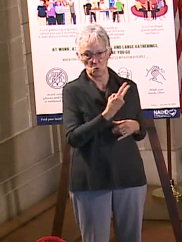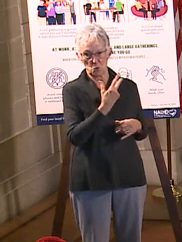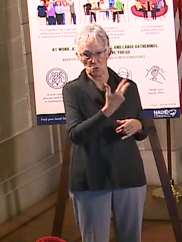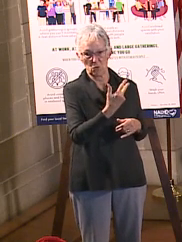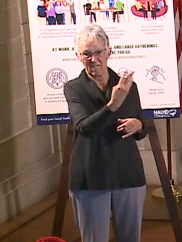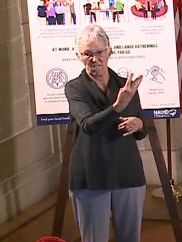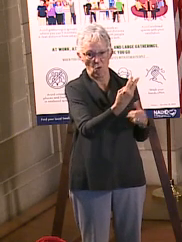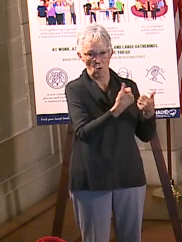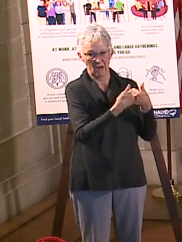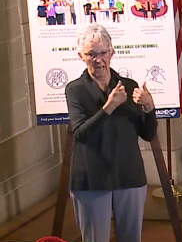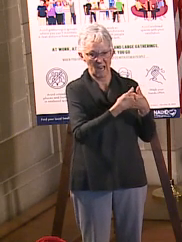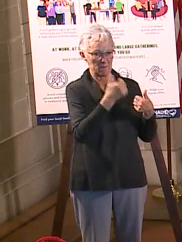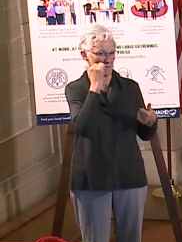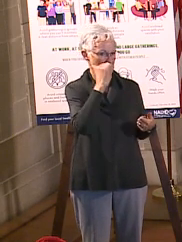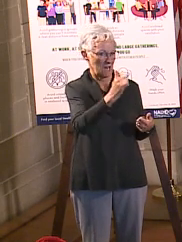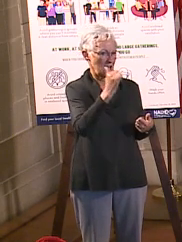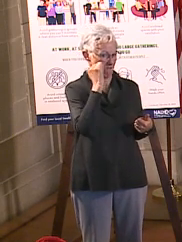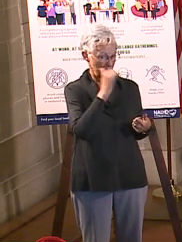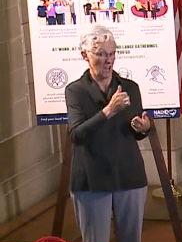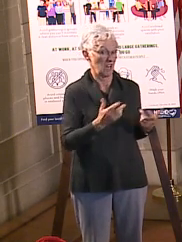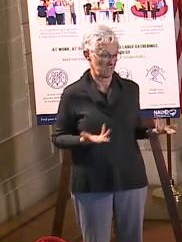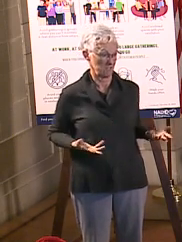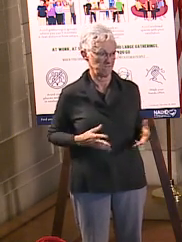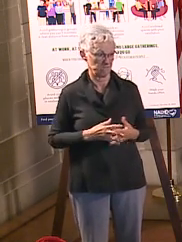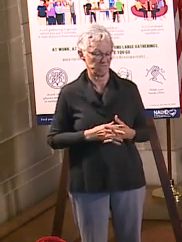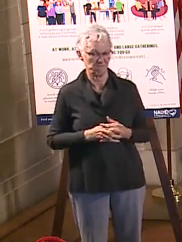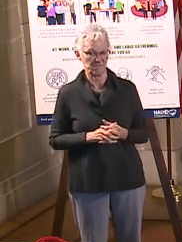a day across that conference.